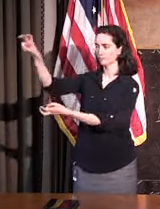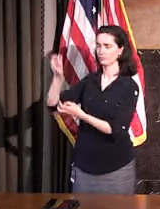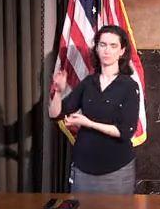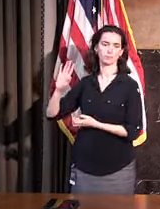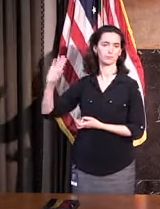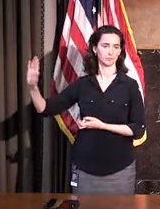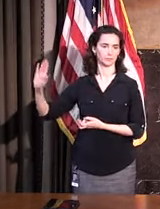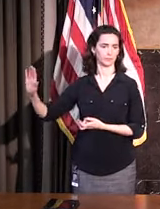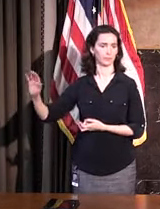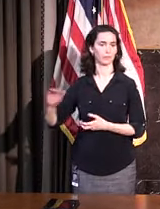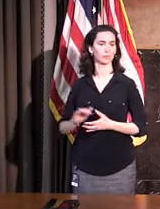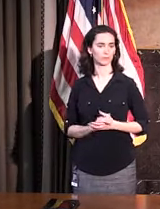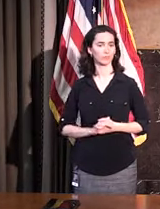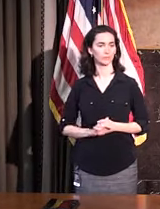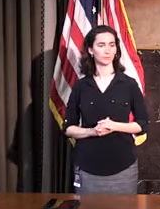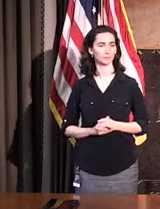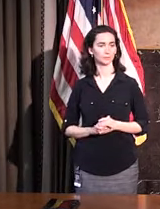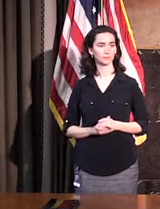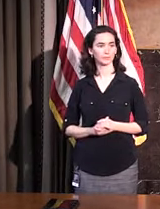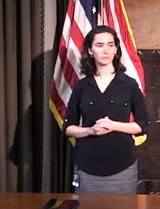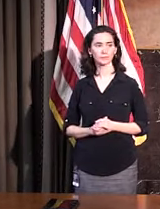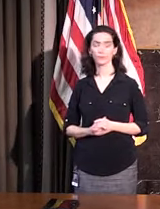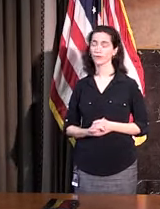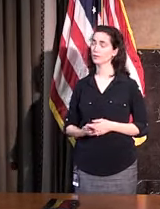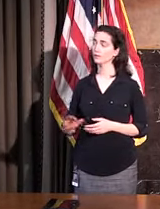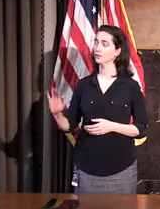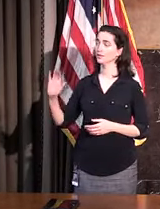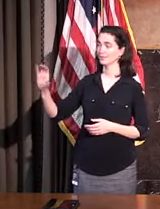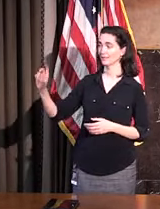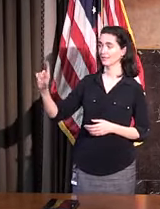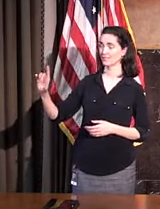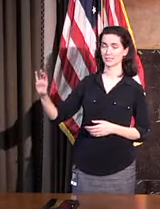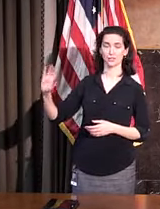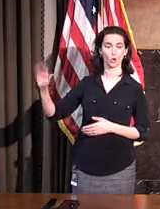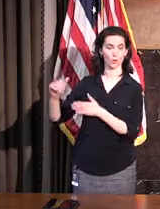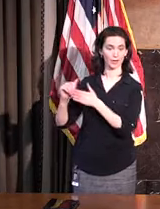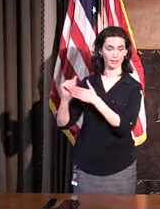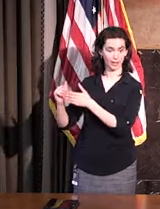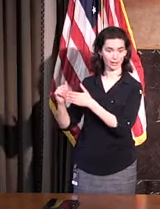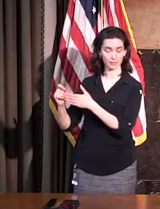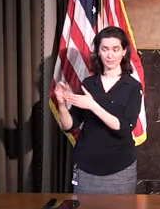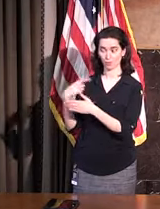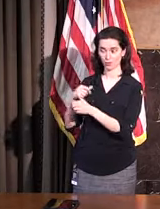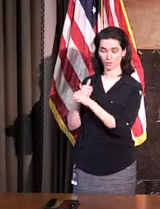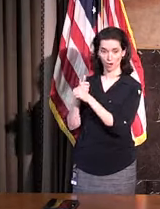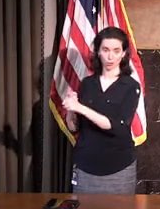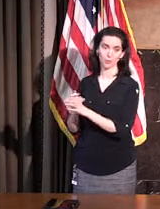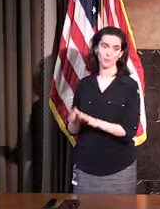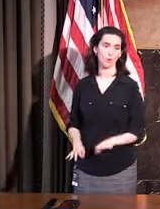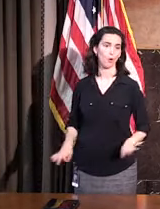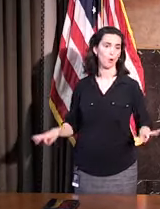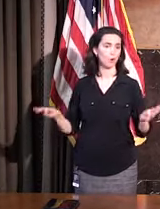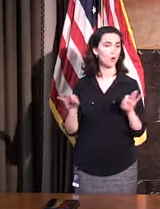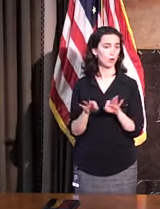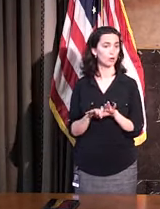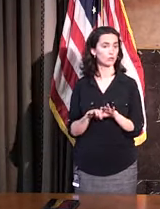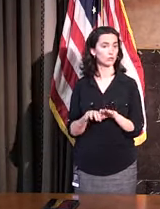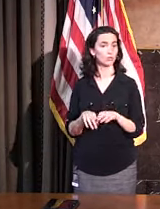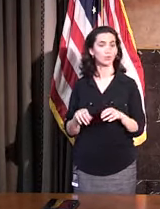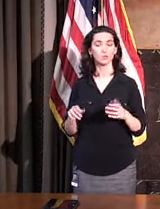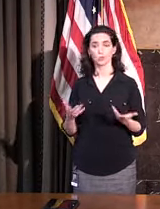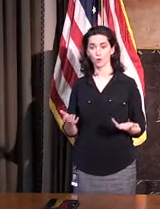being faithful to the guidance that's coming out of the CDC is very important if you're going to have credibility